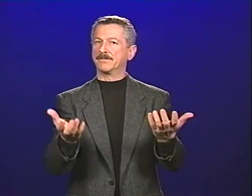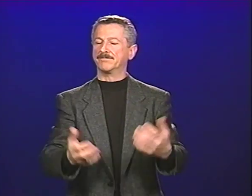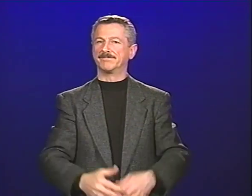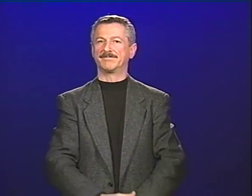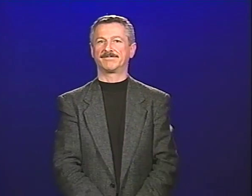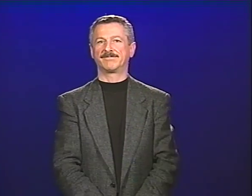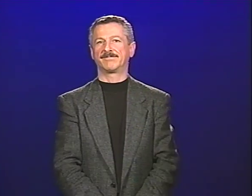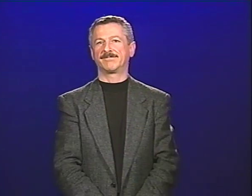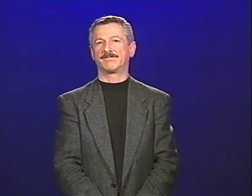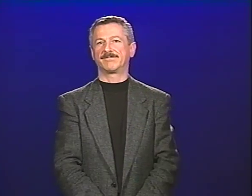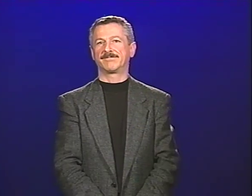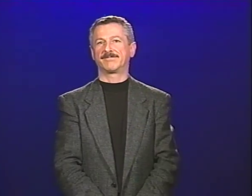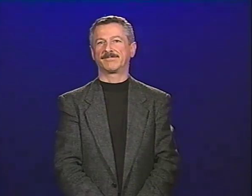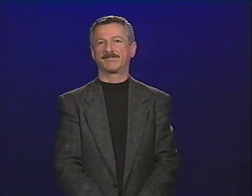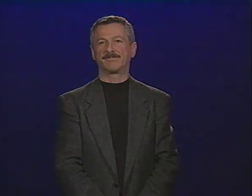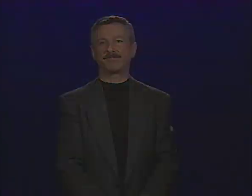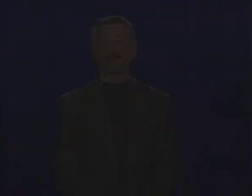to the predicate eat.